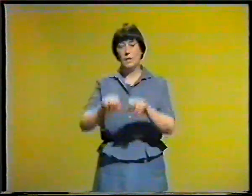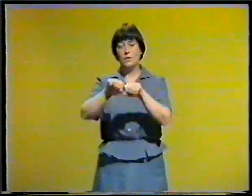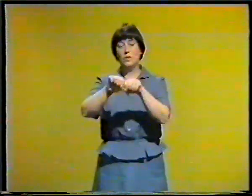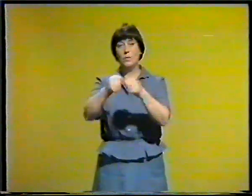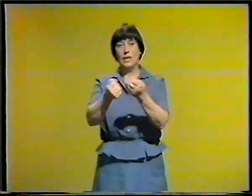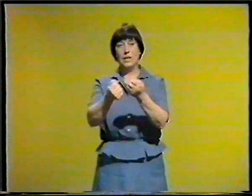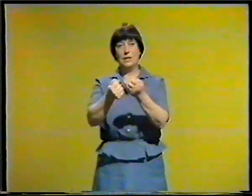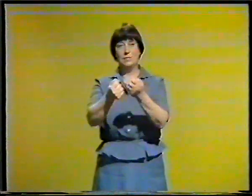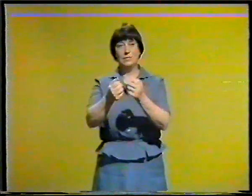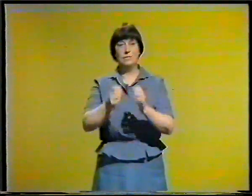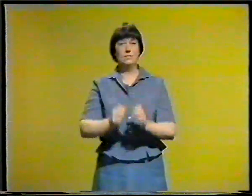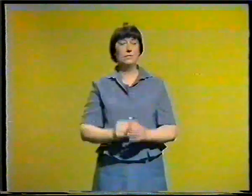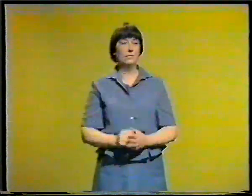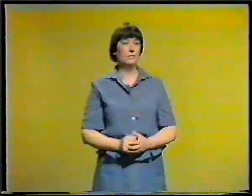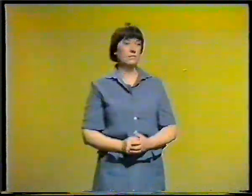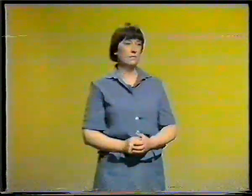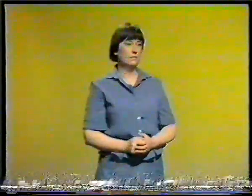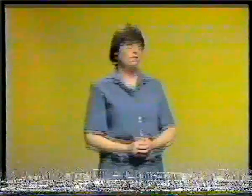to break,